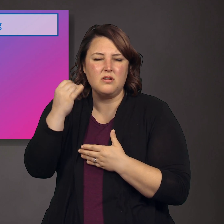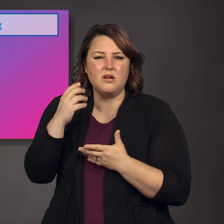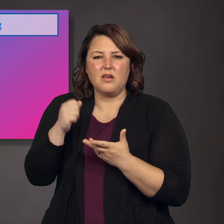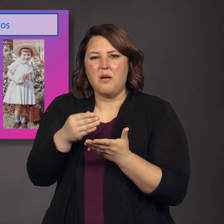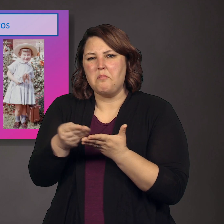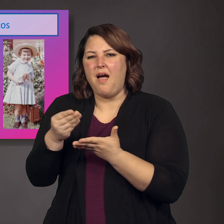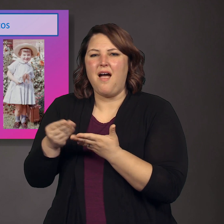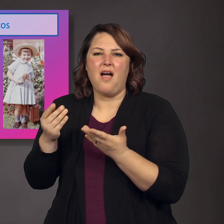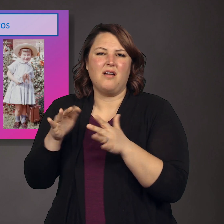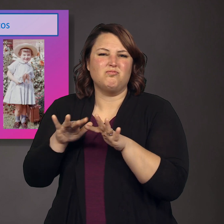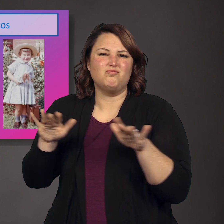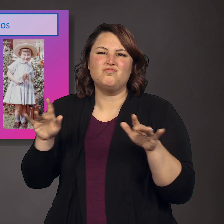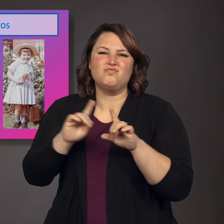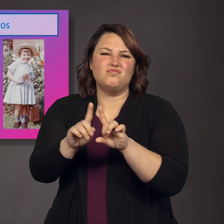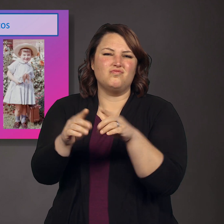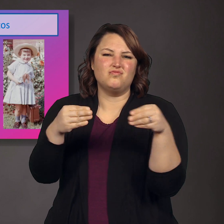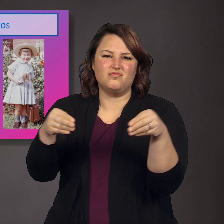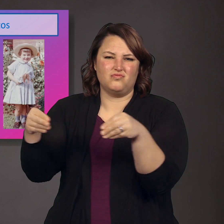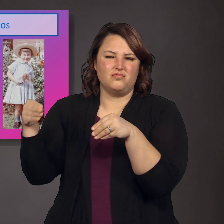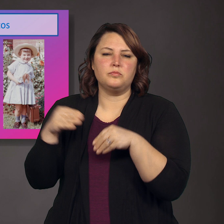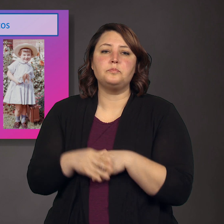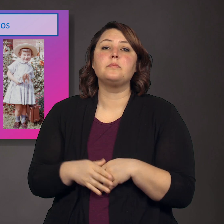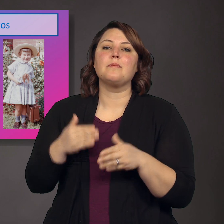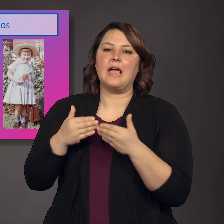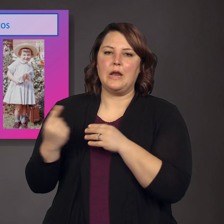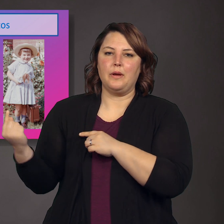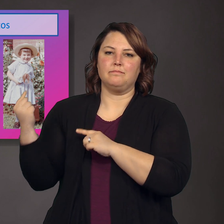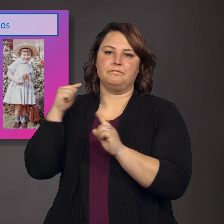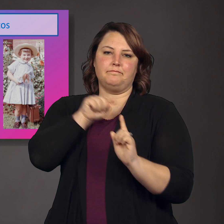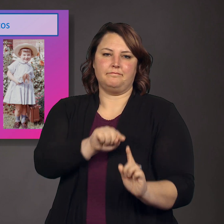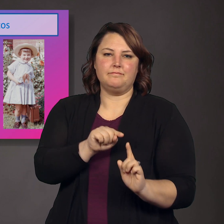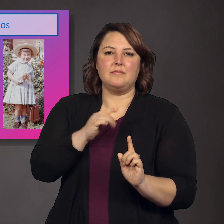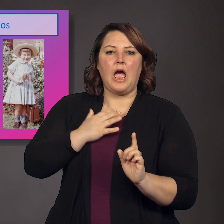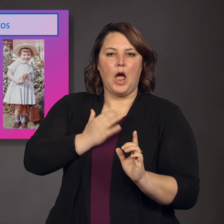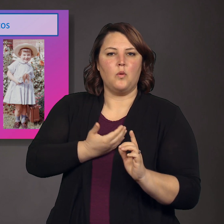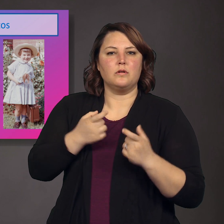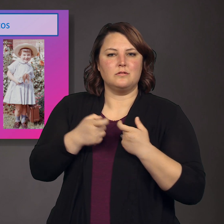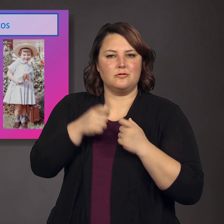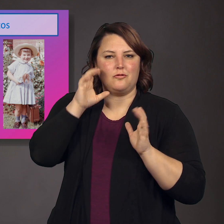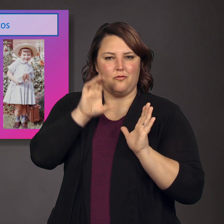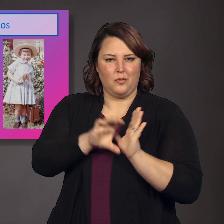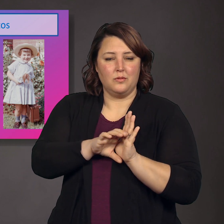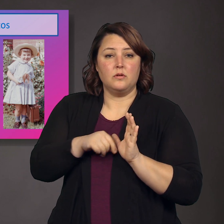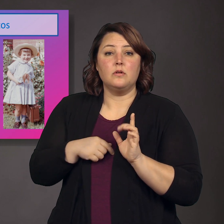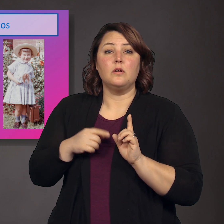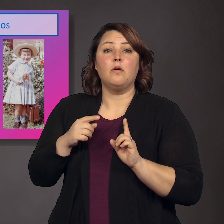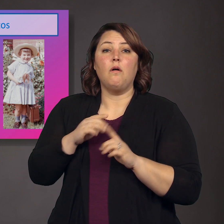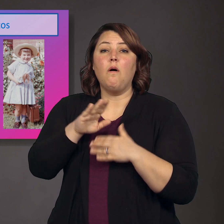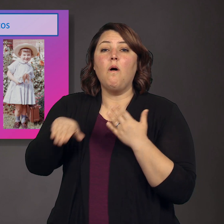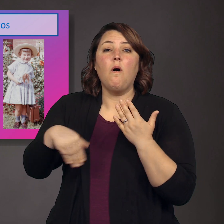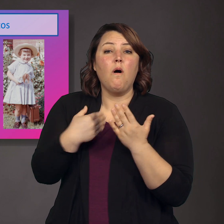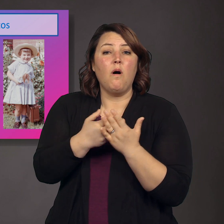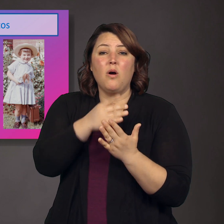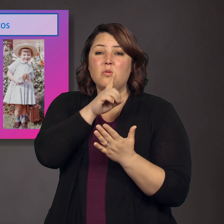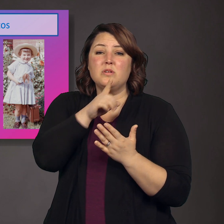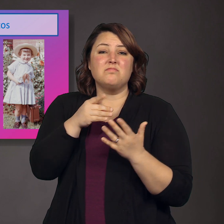places. Anyway, going back to our digital photos. Now, this all applies to whether they are photos that